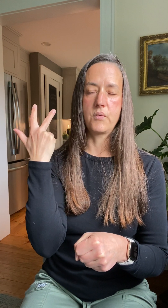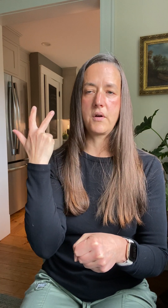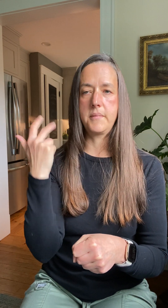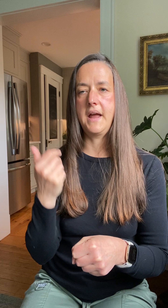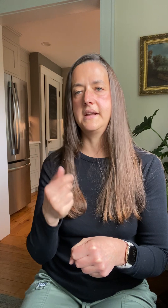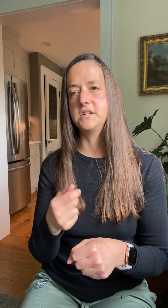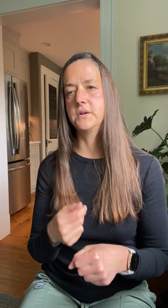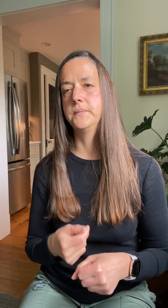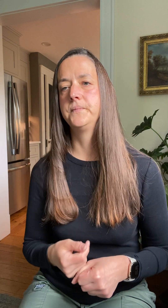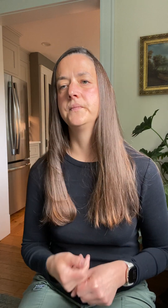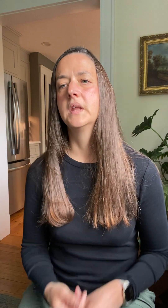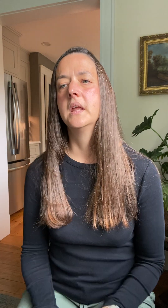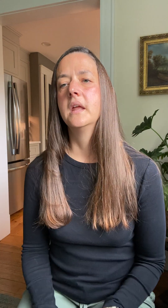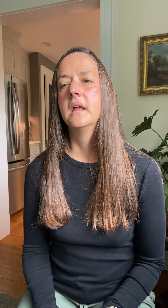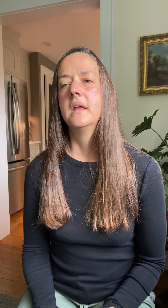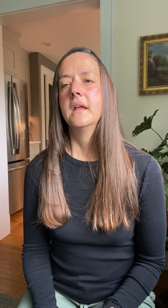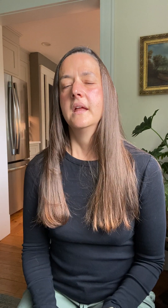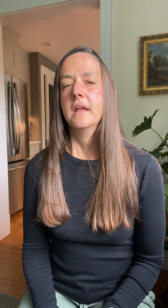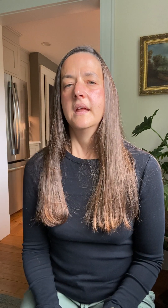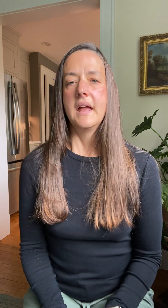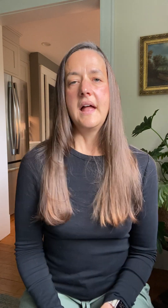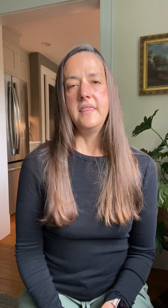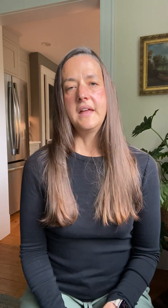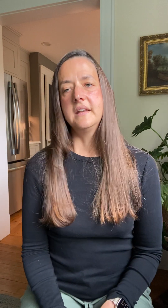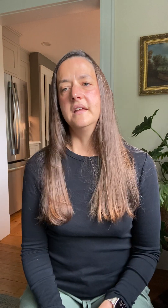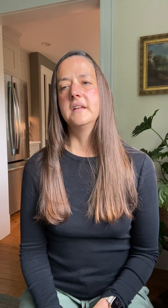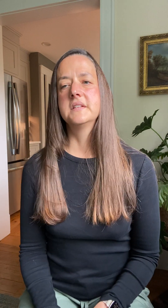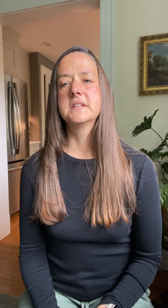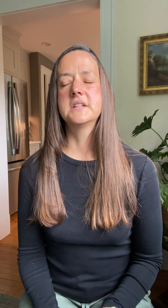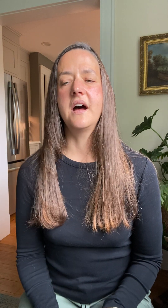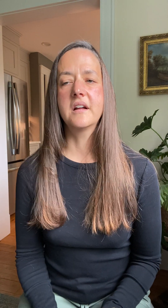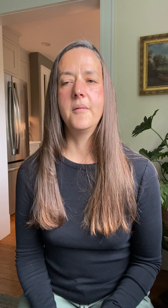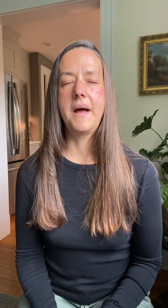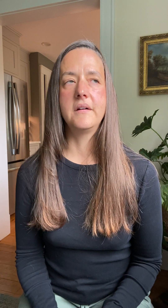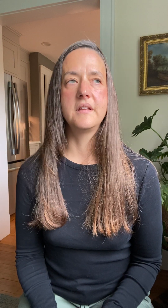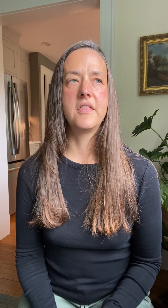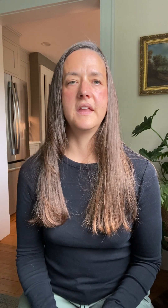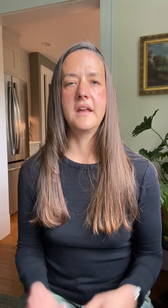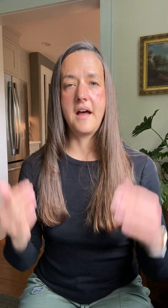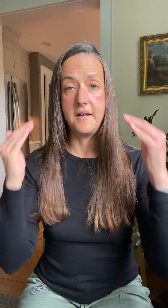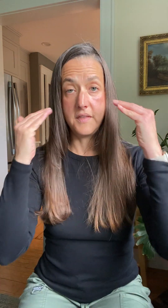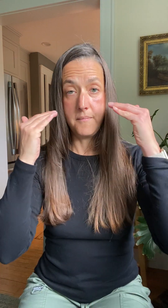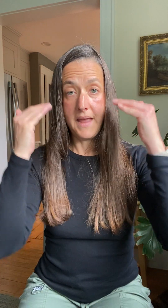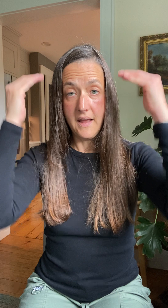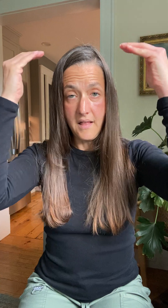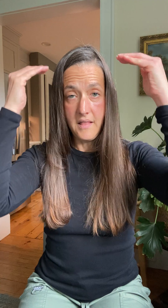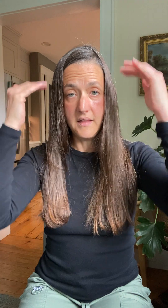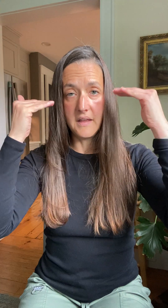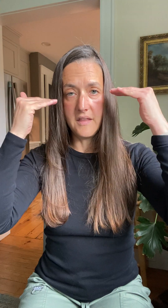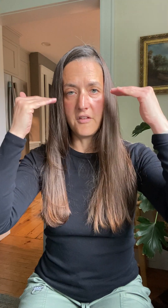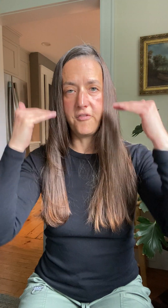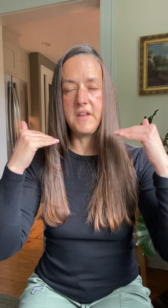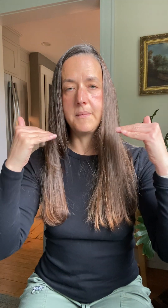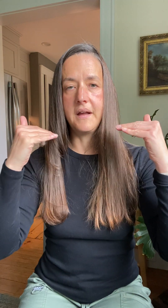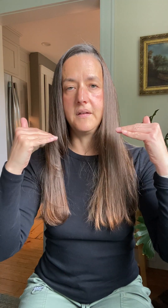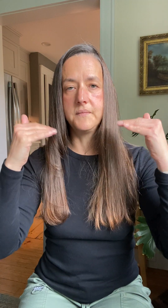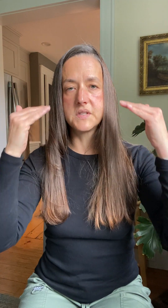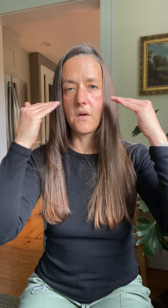it behind you. And then to talk about the male and the female. So